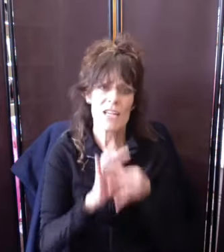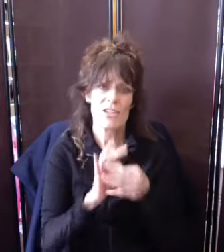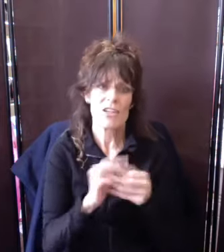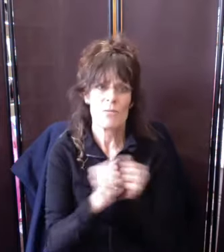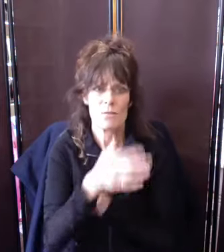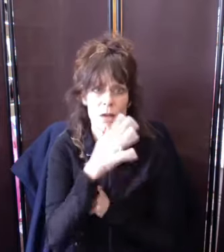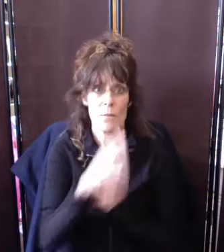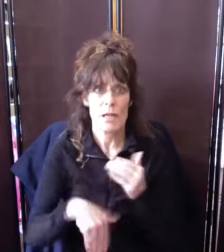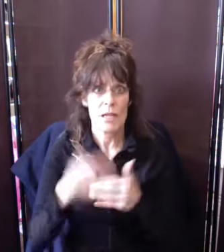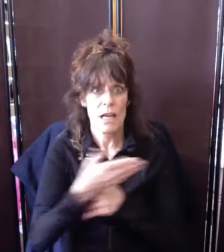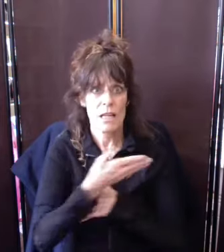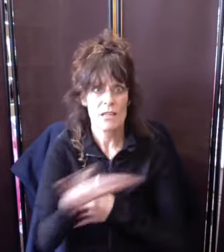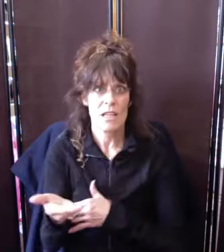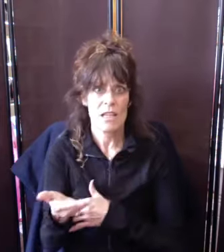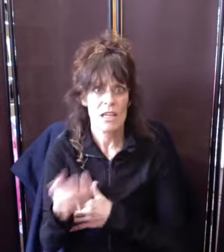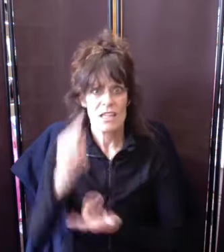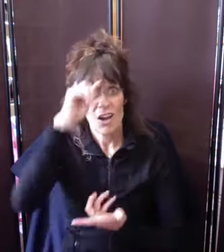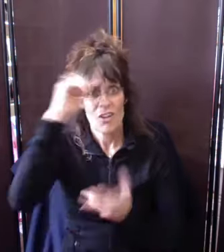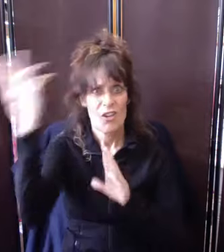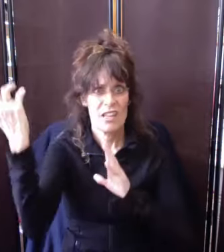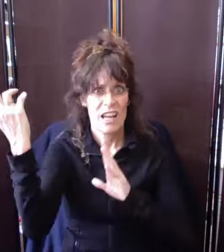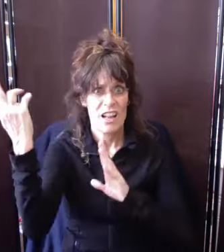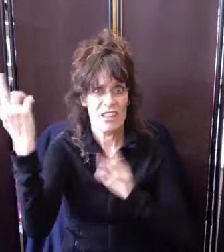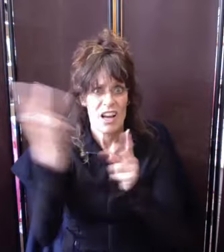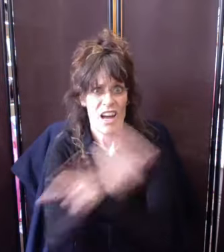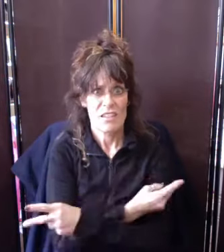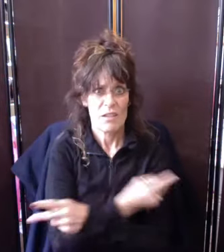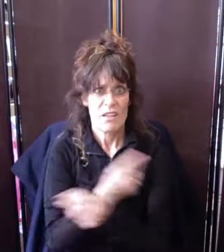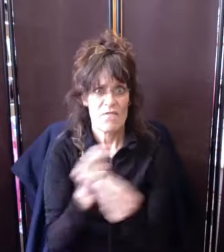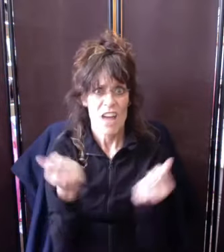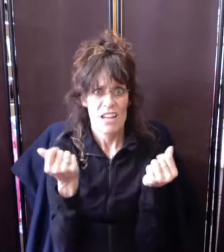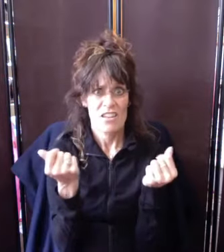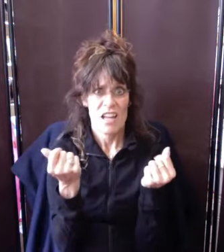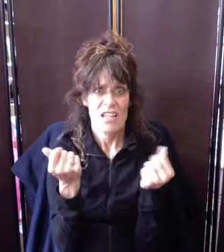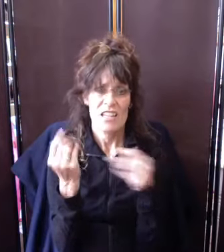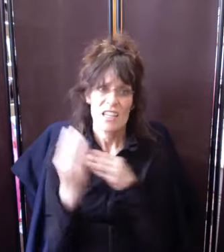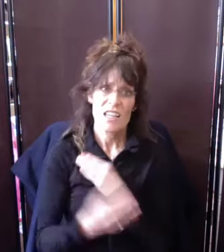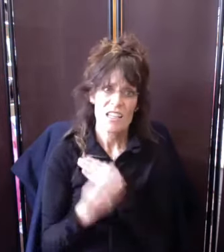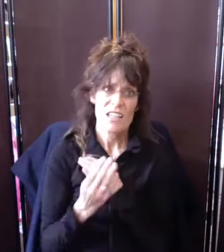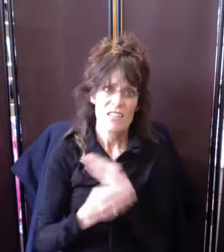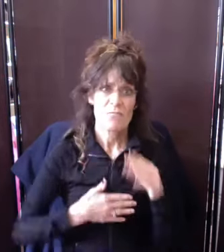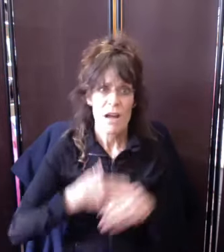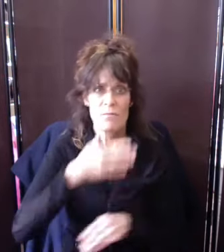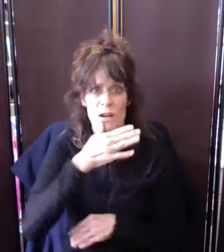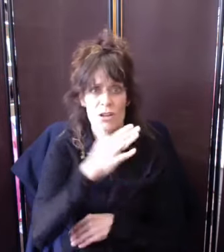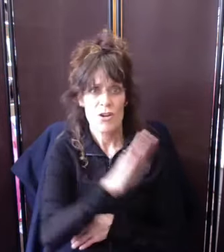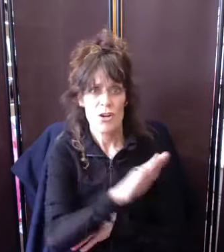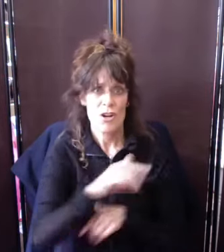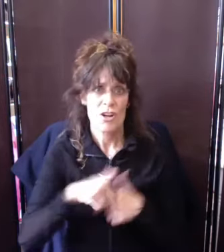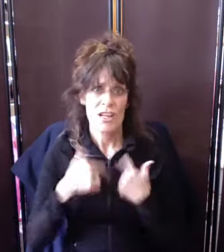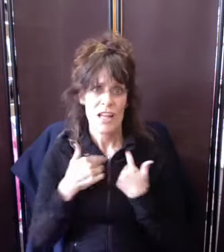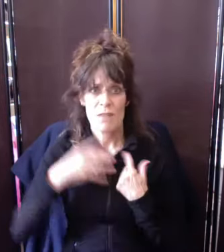know, the whole thing is going to hell in a handbasket fast. And at the end of my mother's life, my sister has moved her.